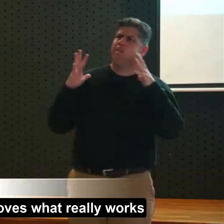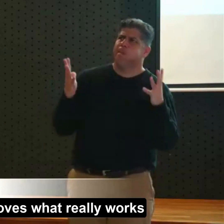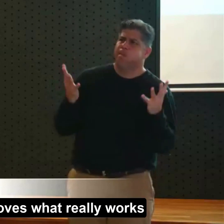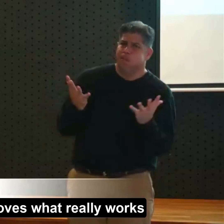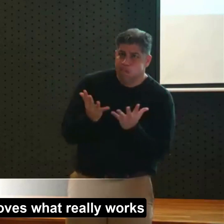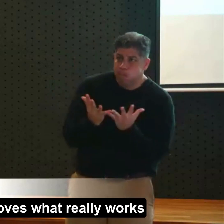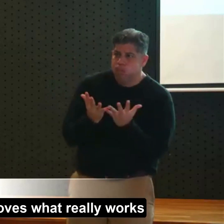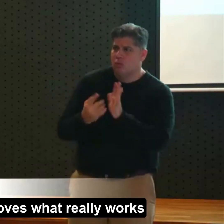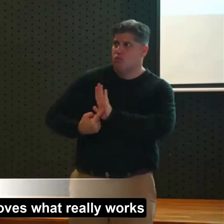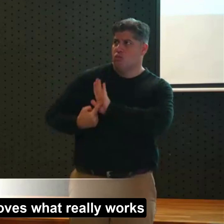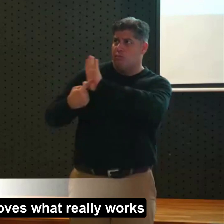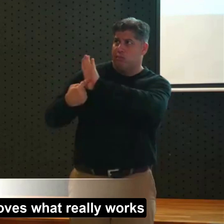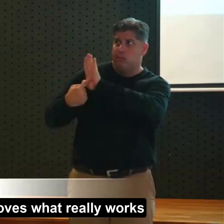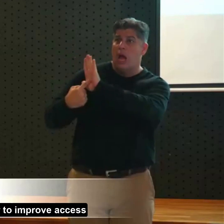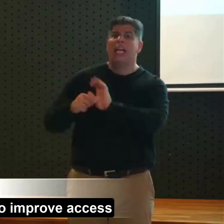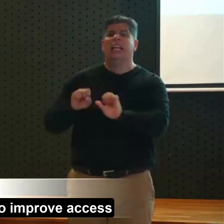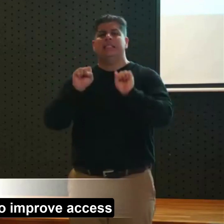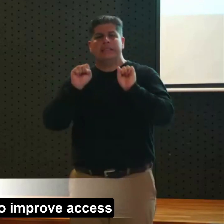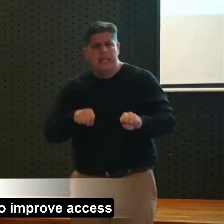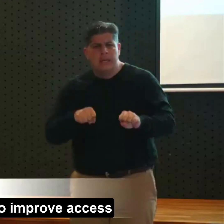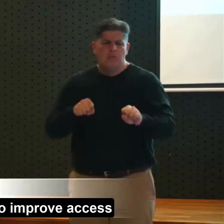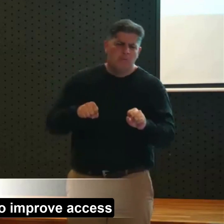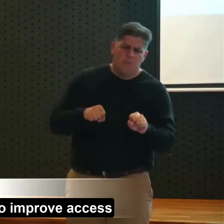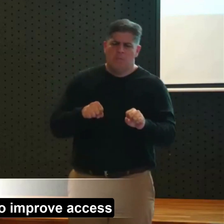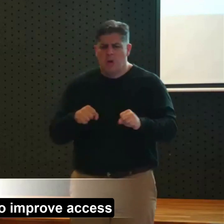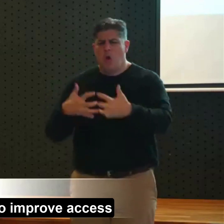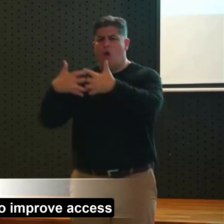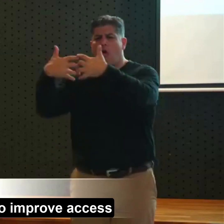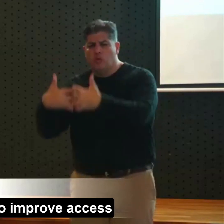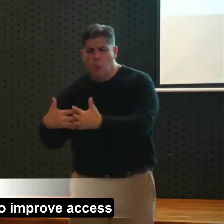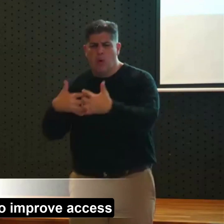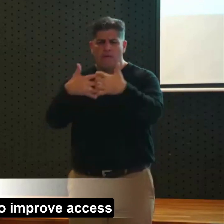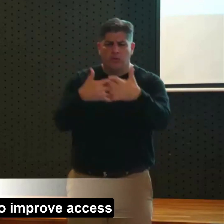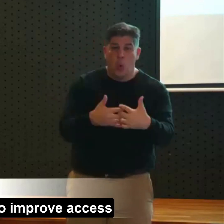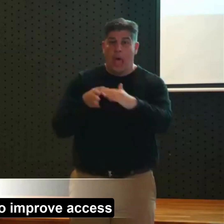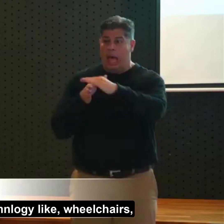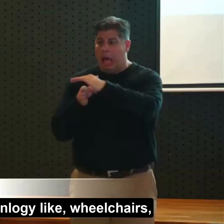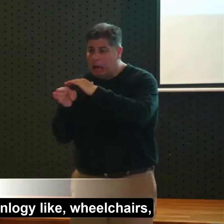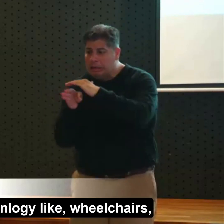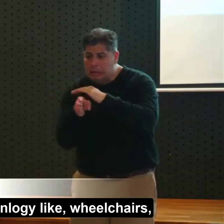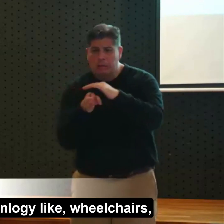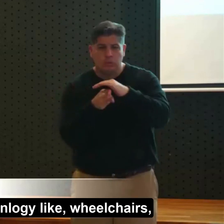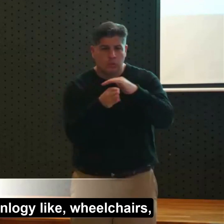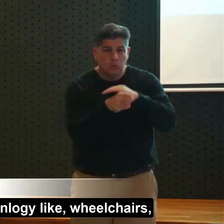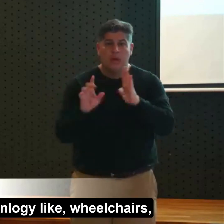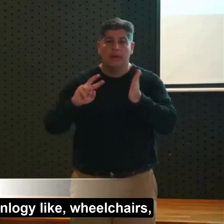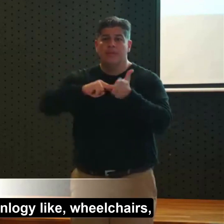that clearly proves what really works in order to improve access to